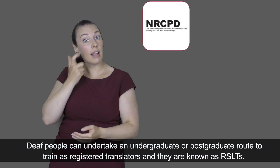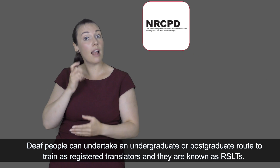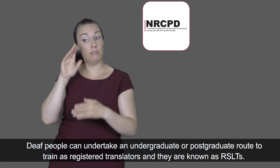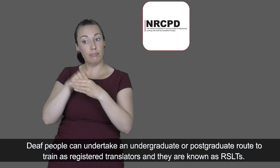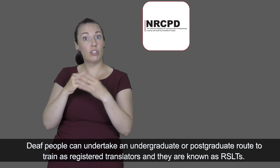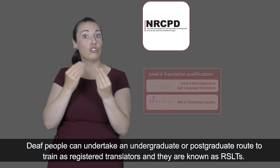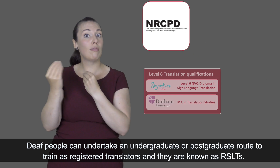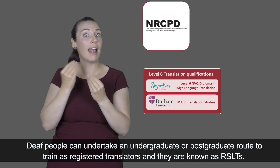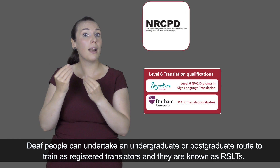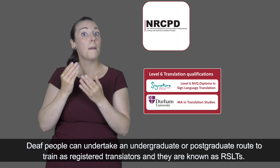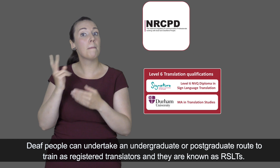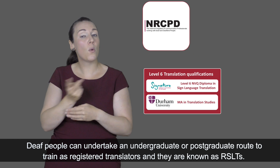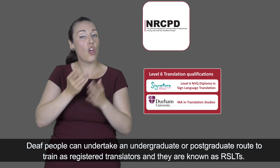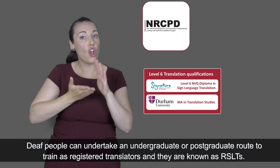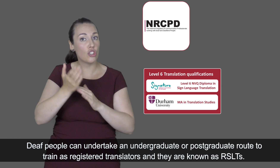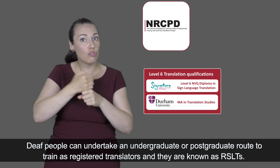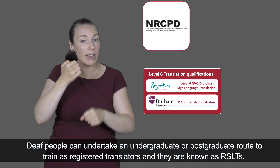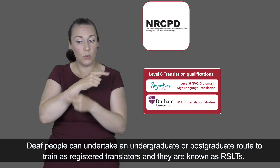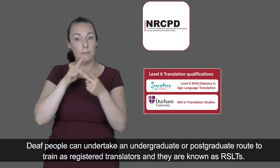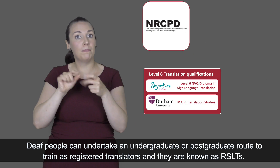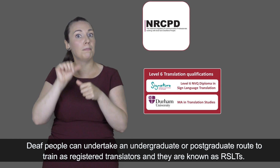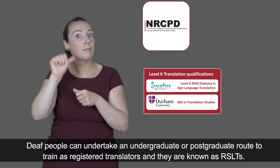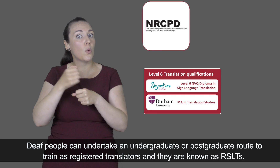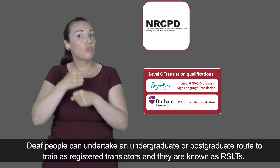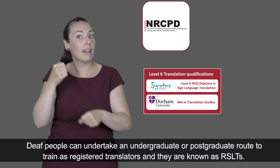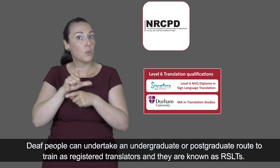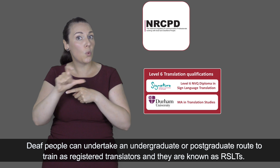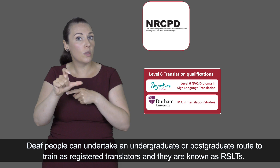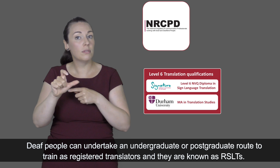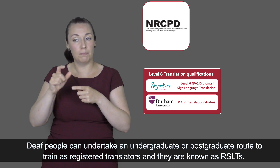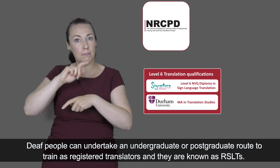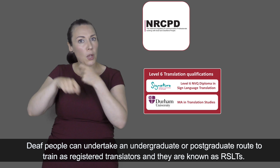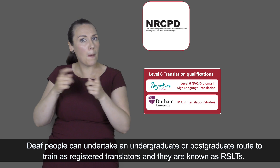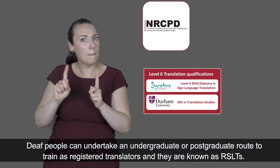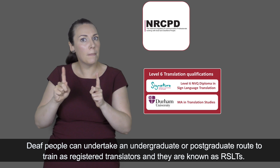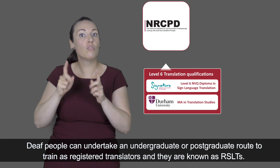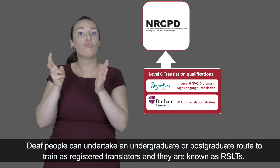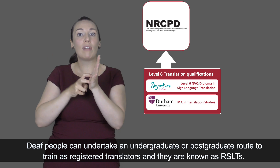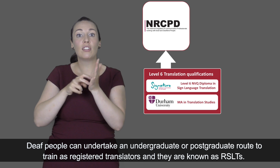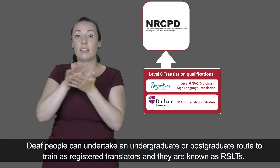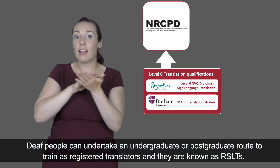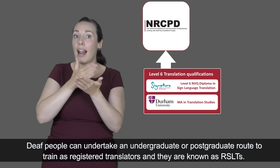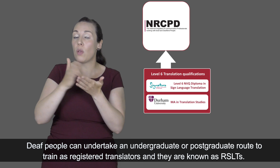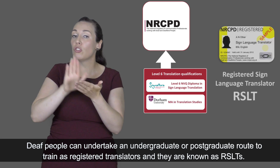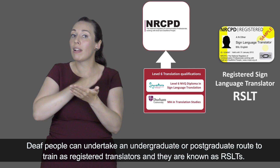Deaf people can undertake an undergraduate or postgraduate route to train as registered translators, and they are known